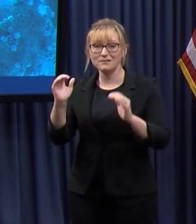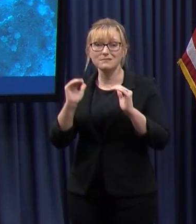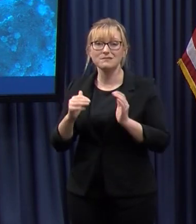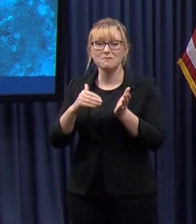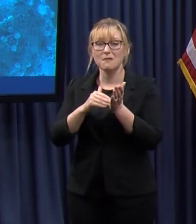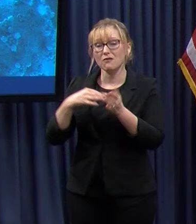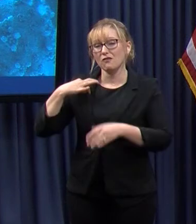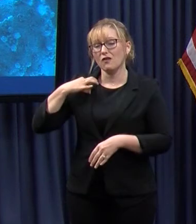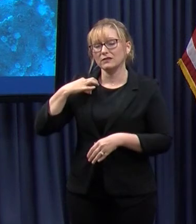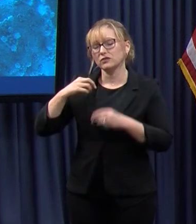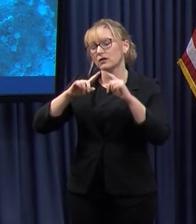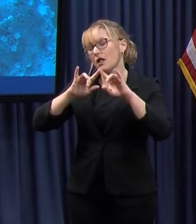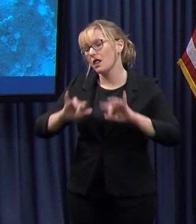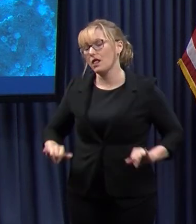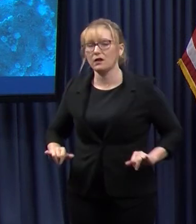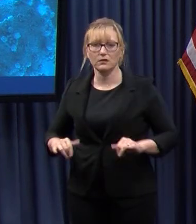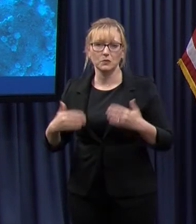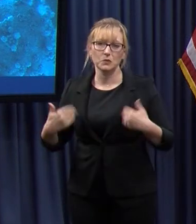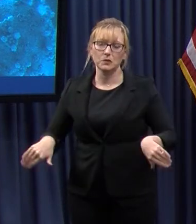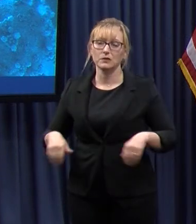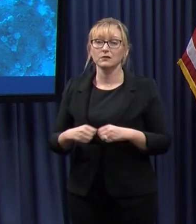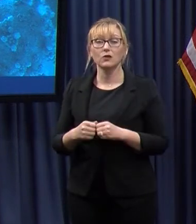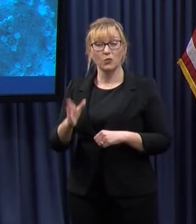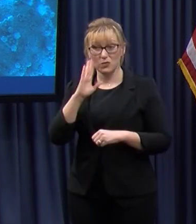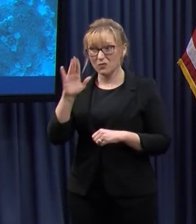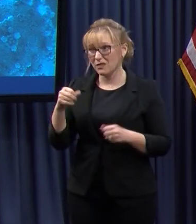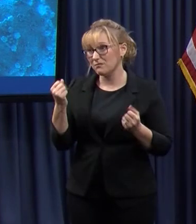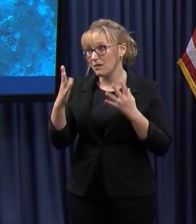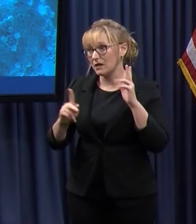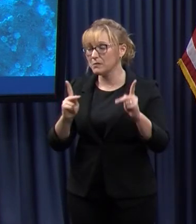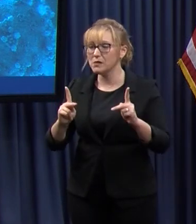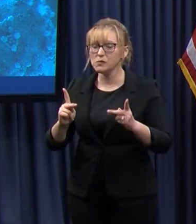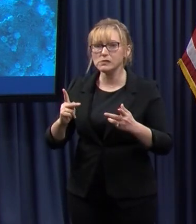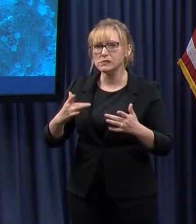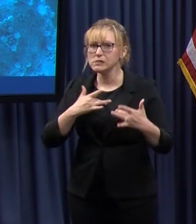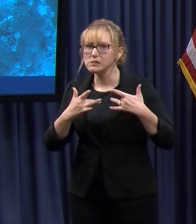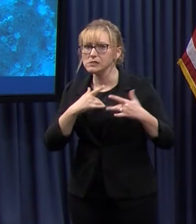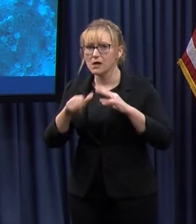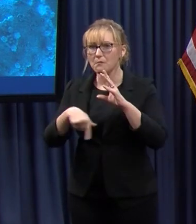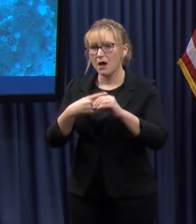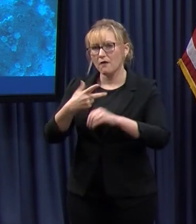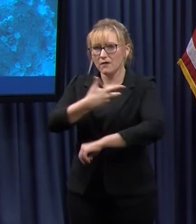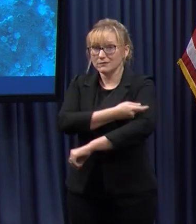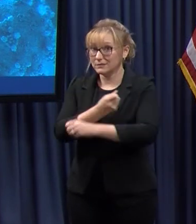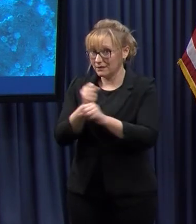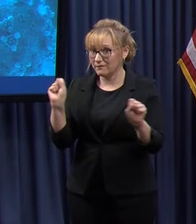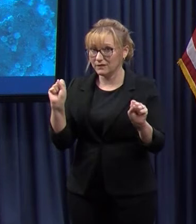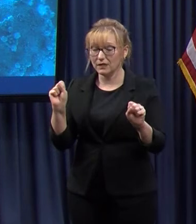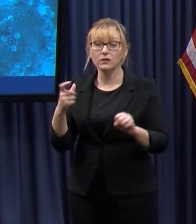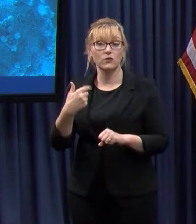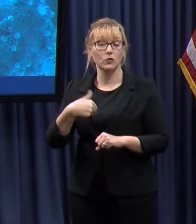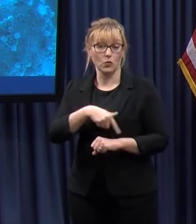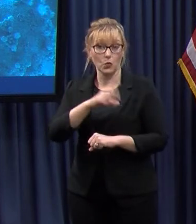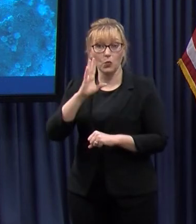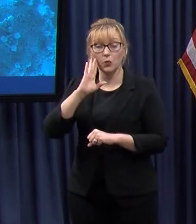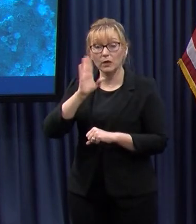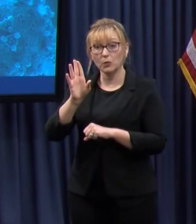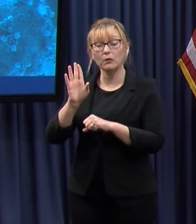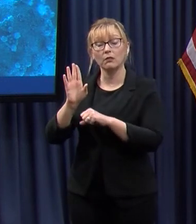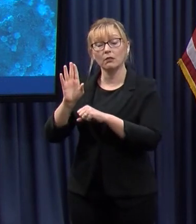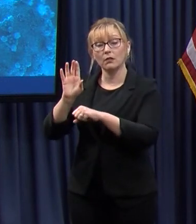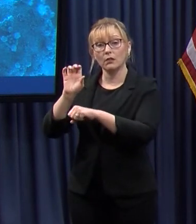volunteers, and so many more. We know that many people have questions about the safety of this vaccine. We will be working with